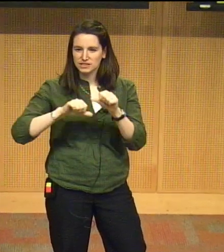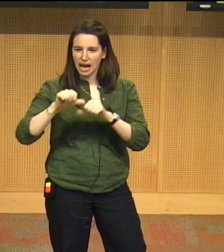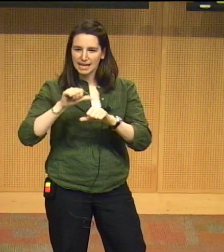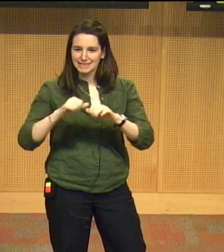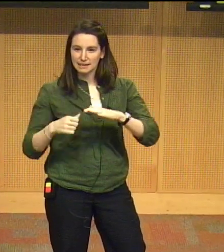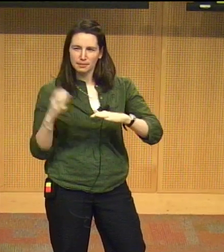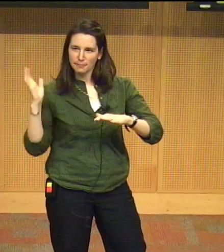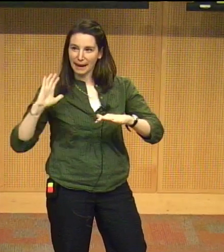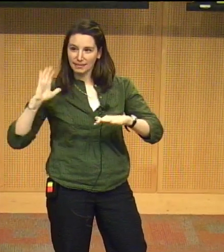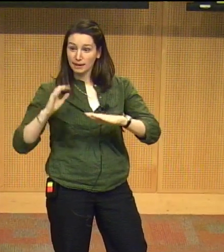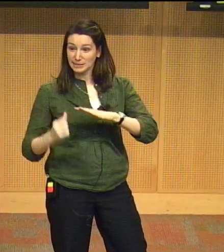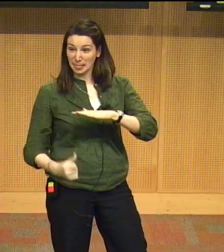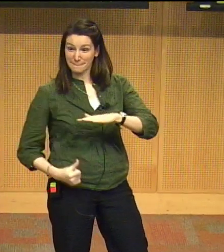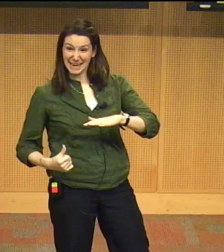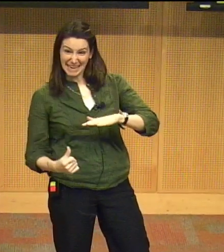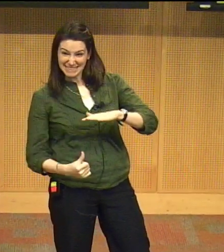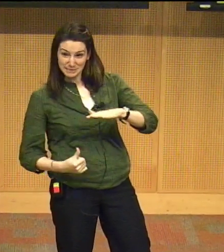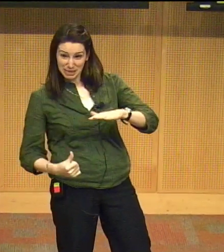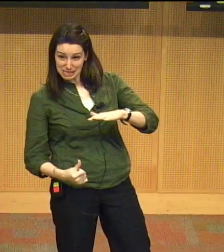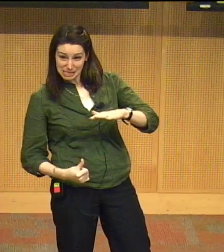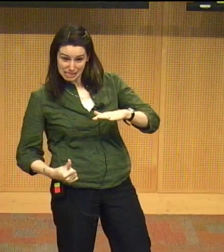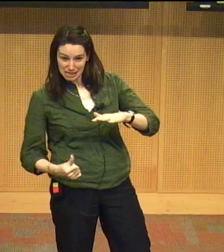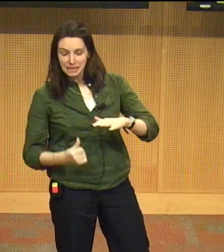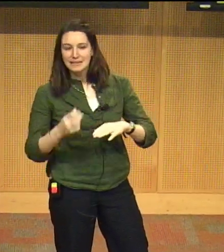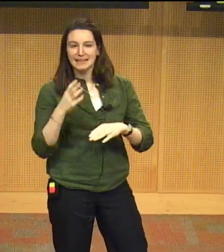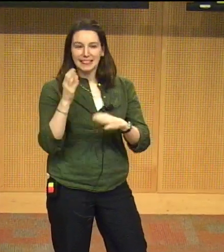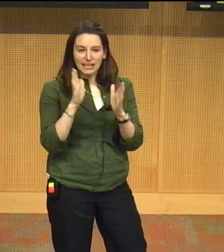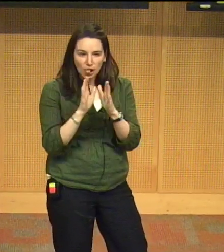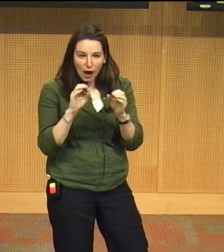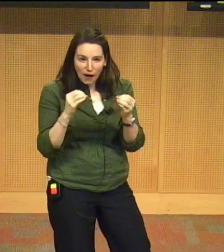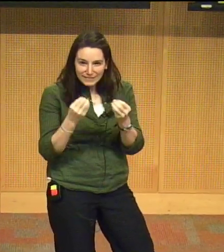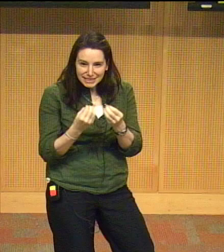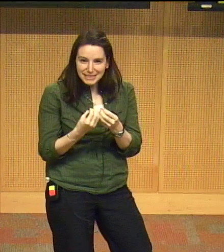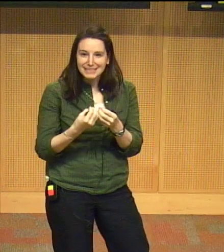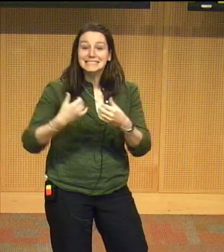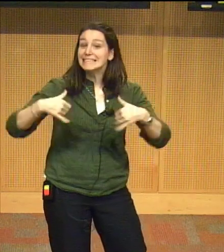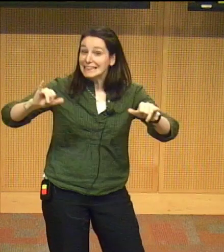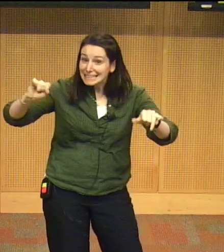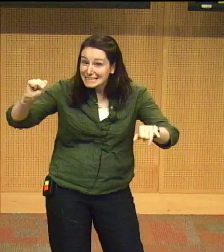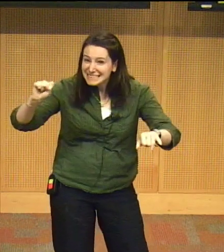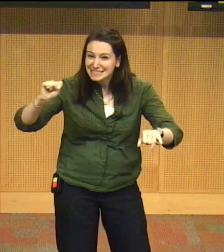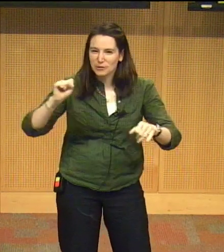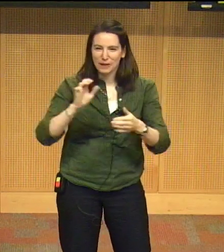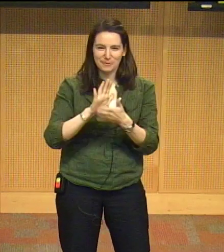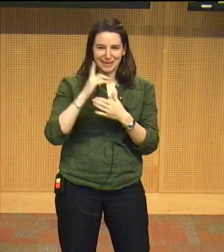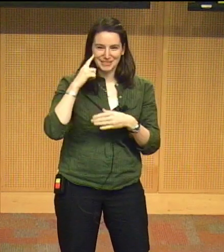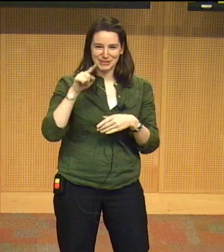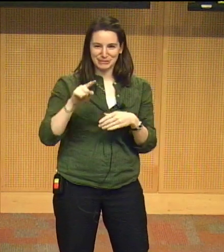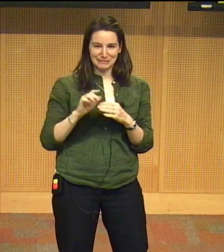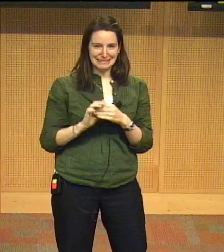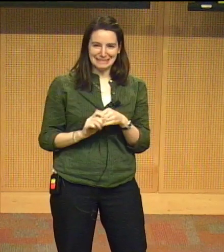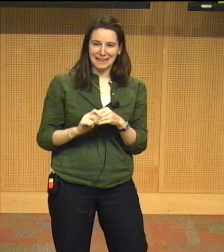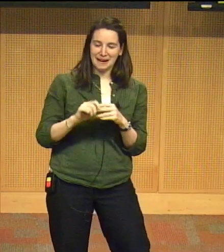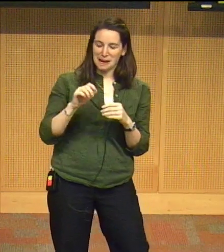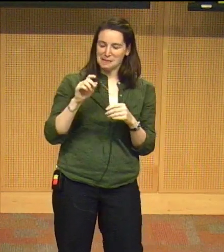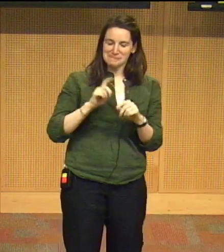Science. Back then it was in the basement, in a little office. It still is. Oh, how nice for you. But